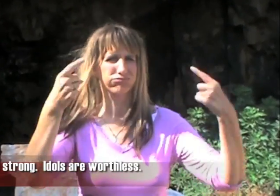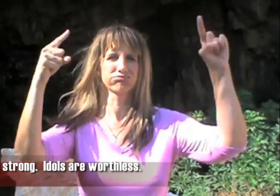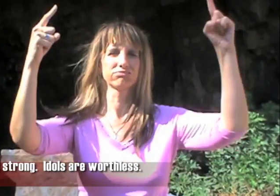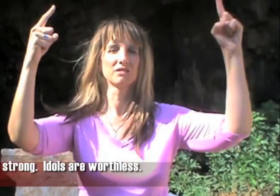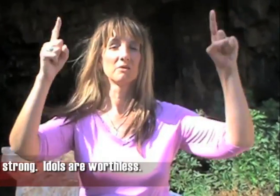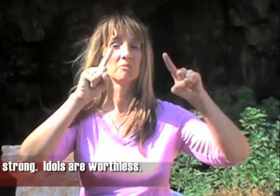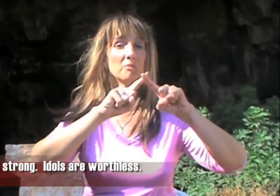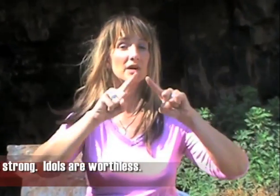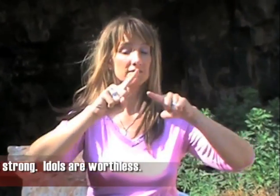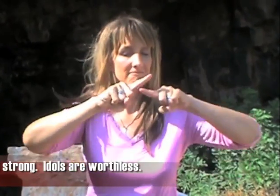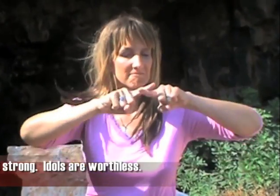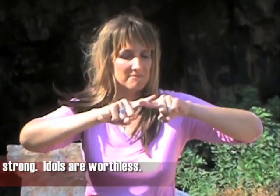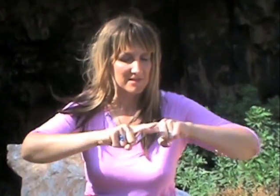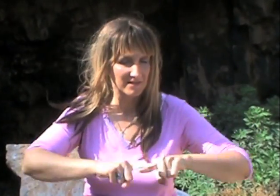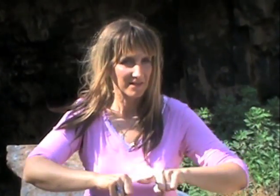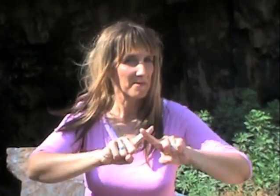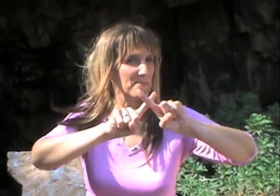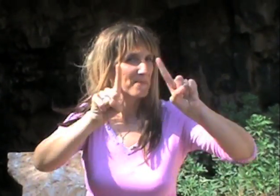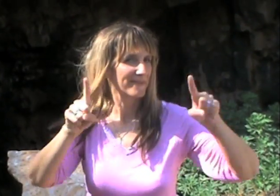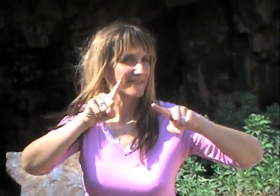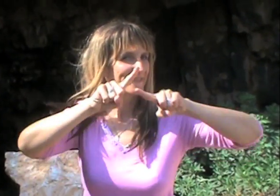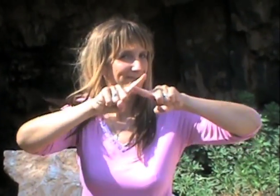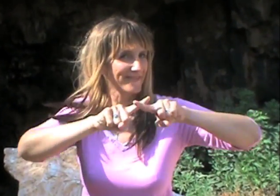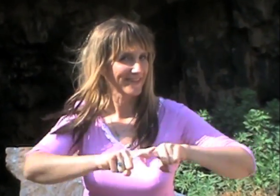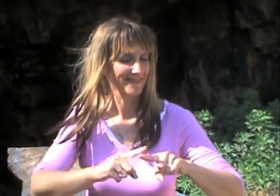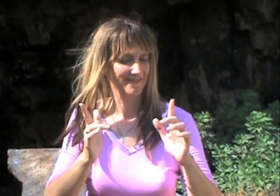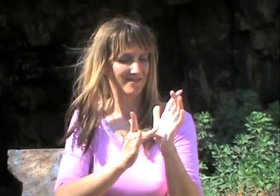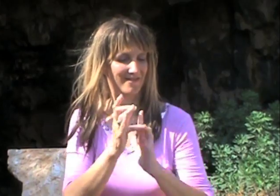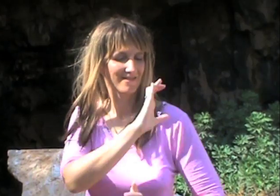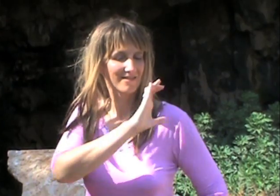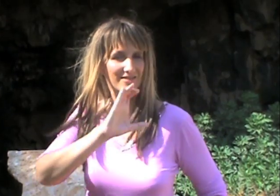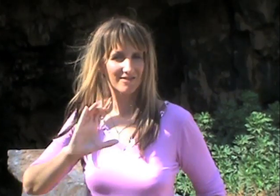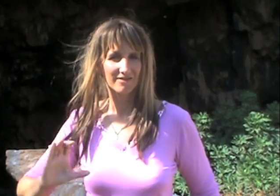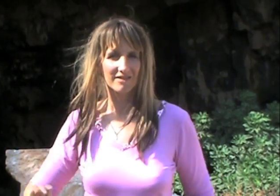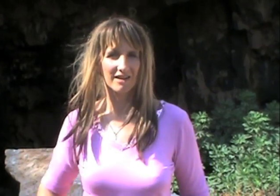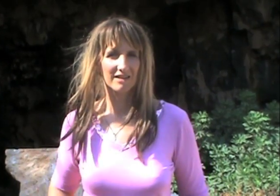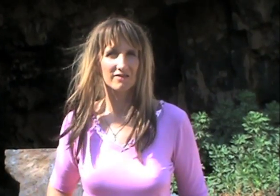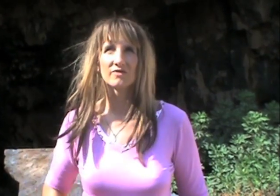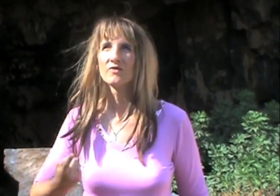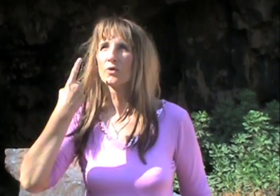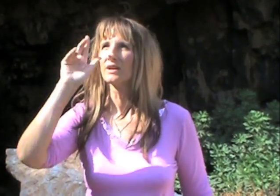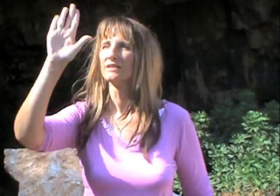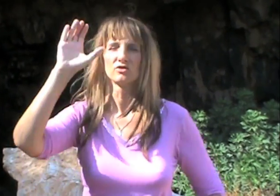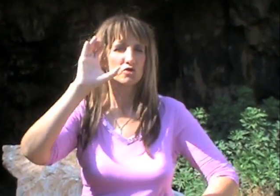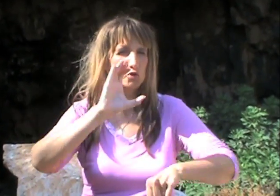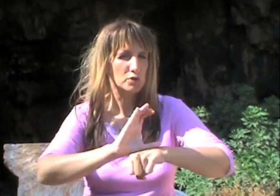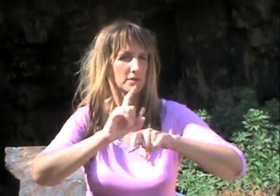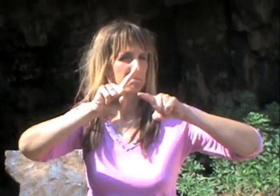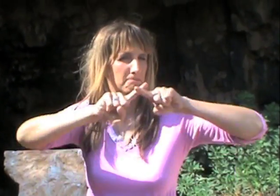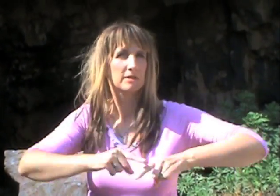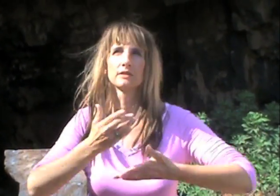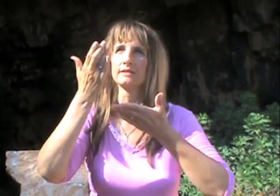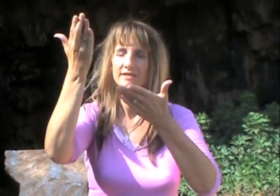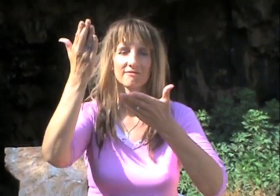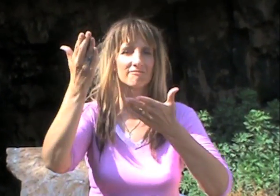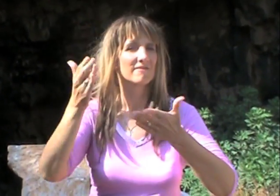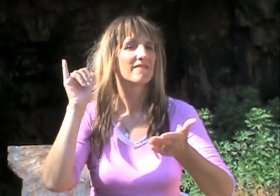good. But we can depend upon Jesus Christ. The church